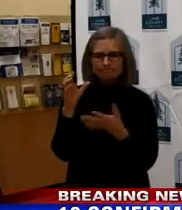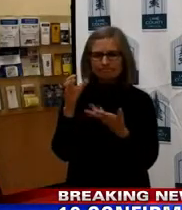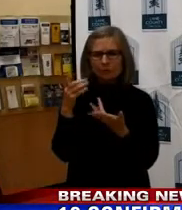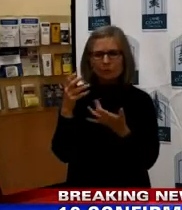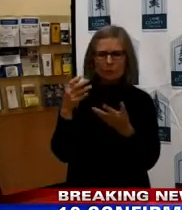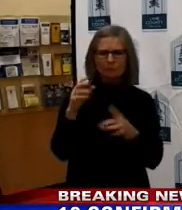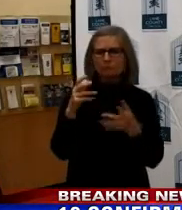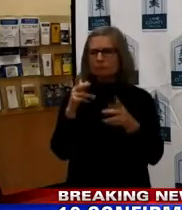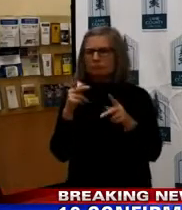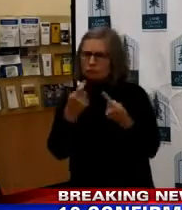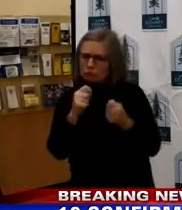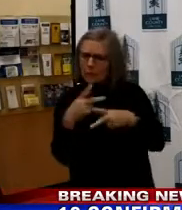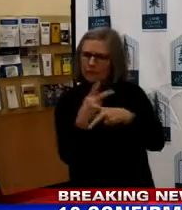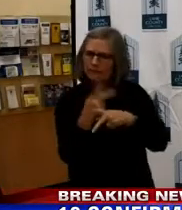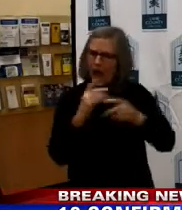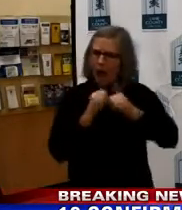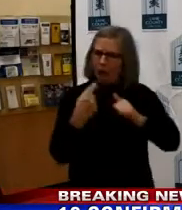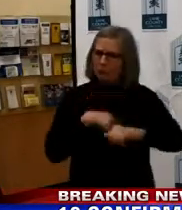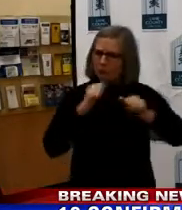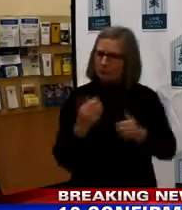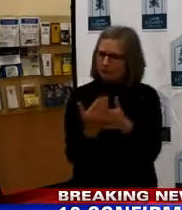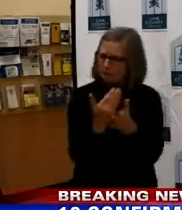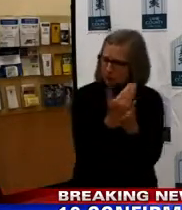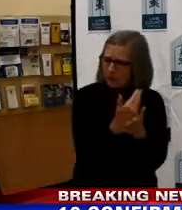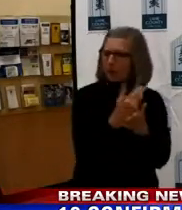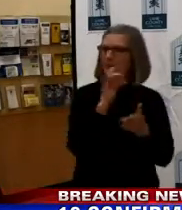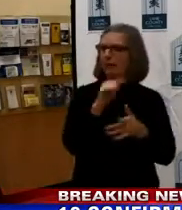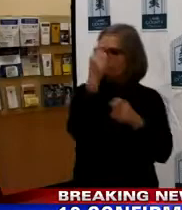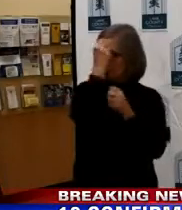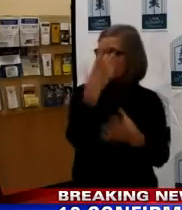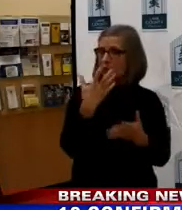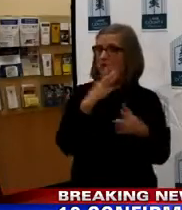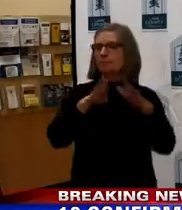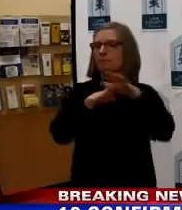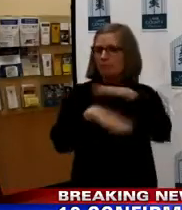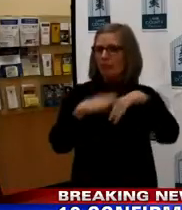track that and derive some conclusions based on that information.